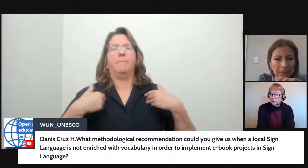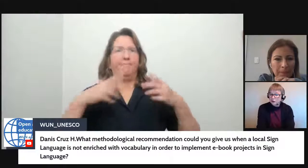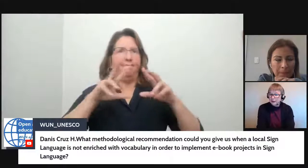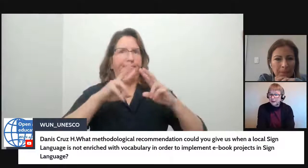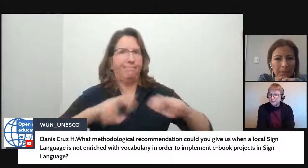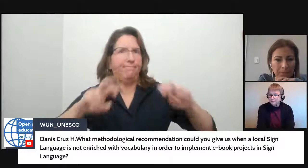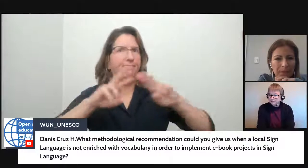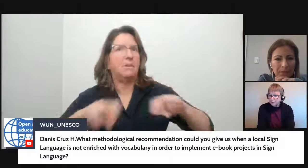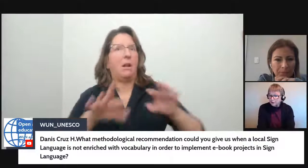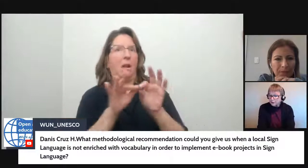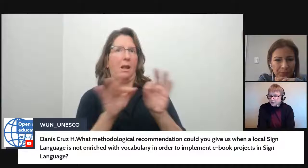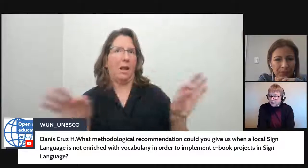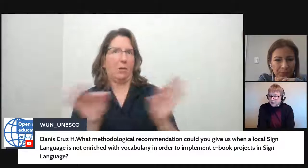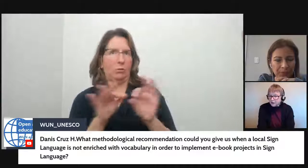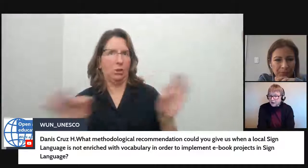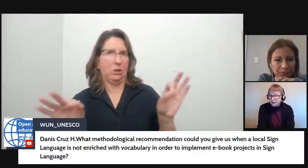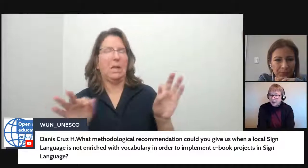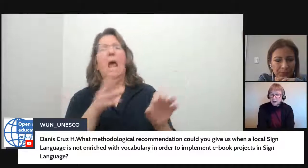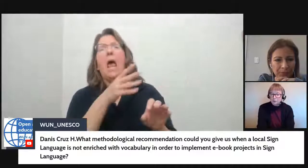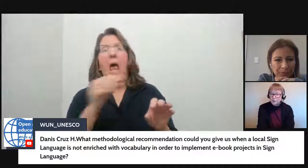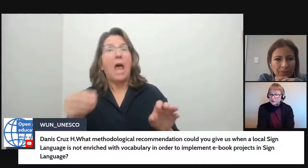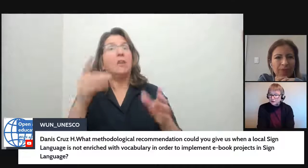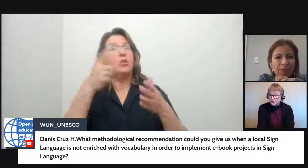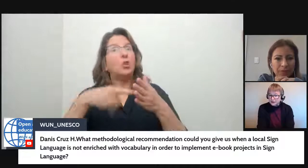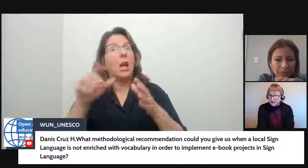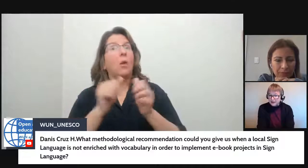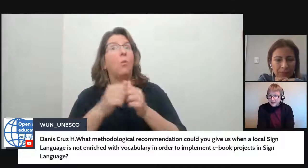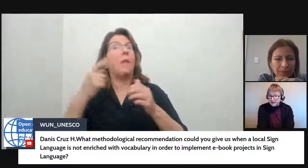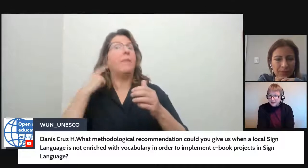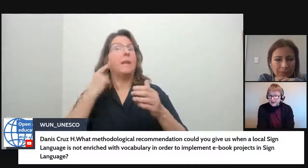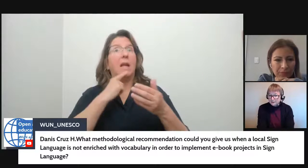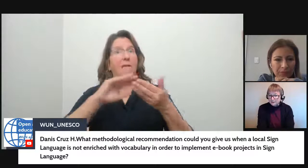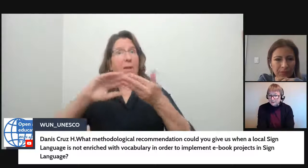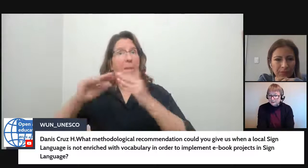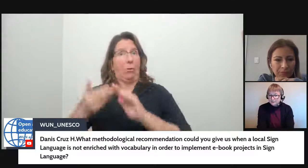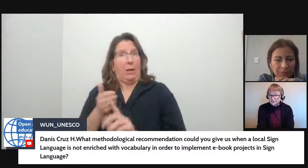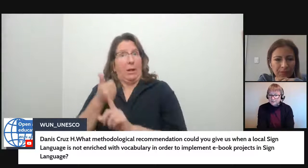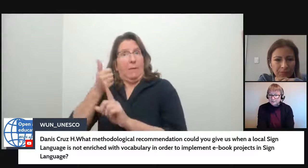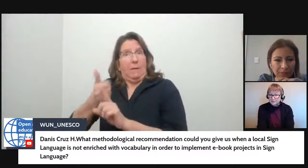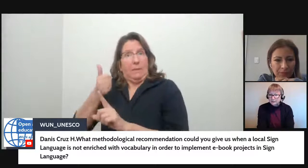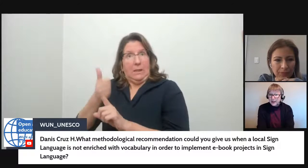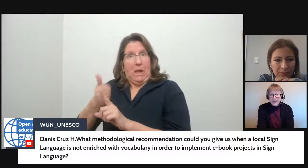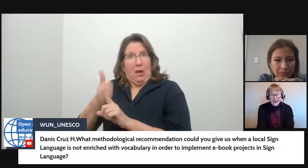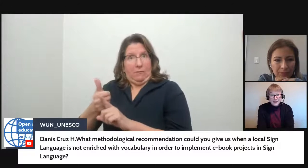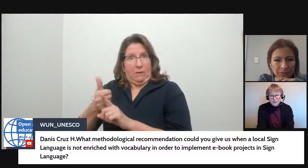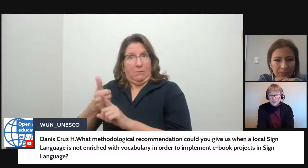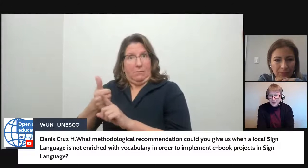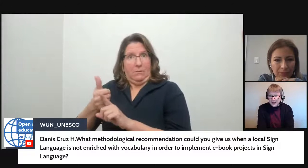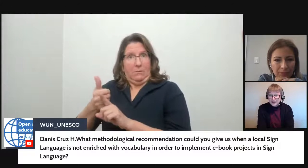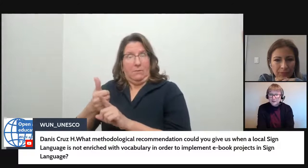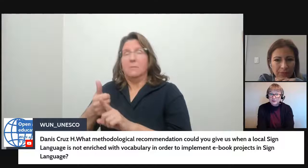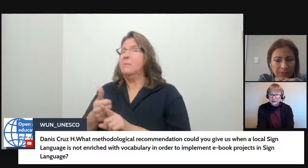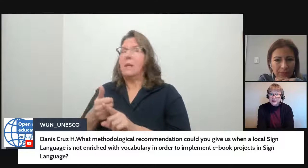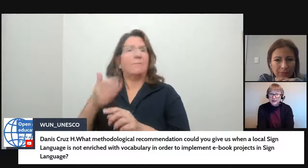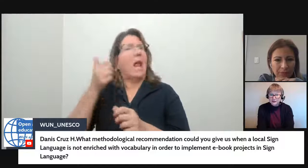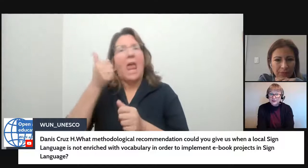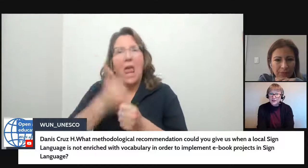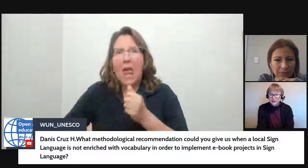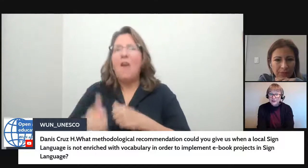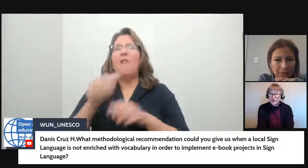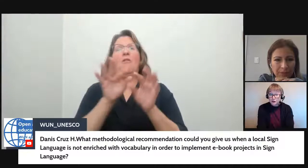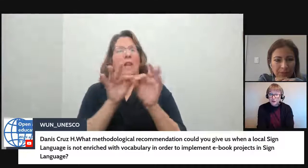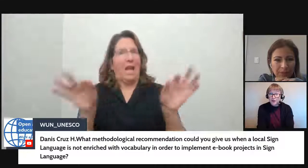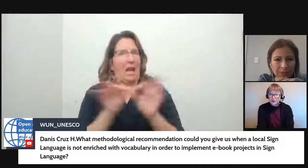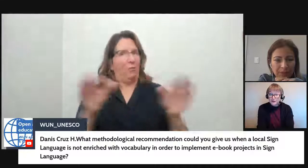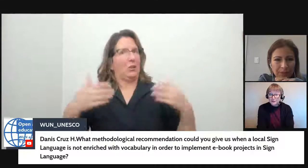your local university, researchers in the area, and if you can, make